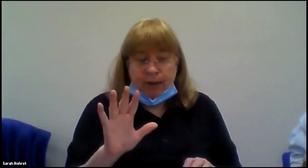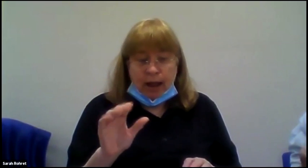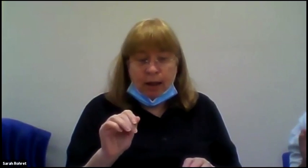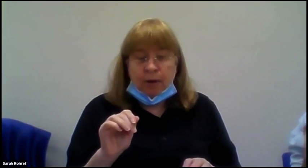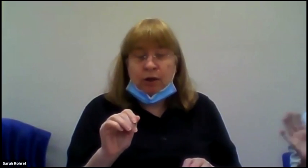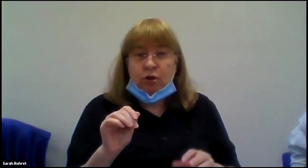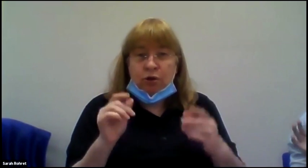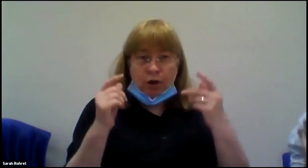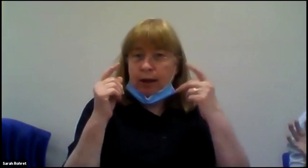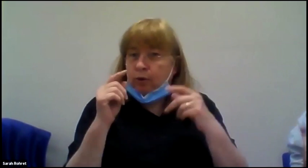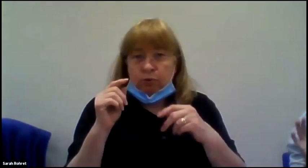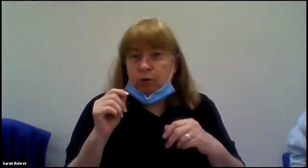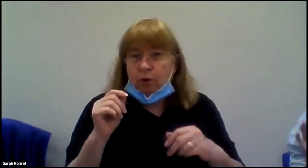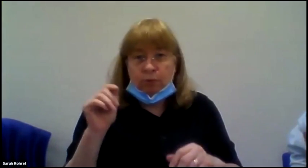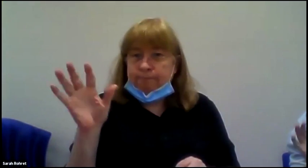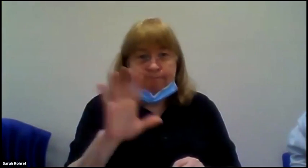and make sure your head goes no.